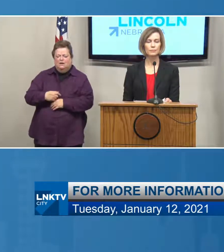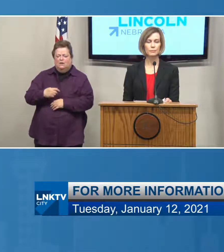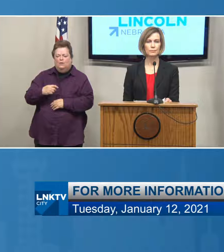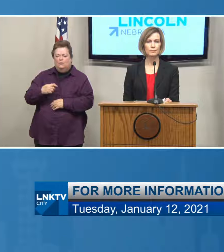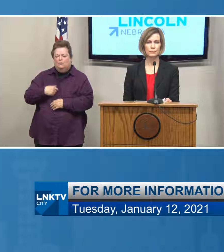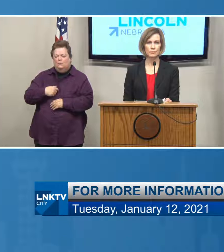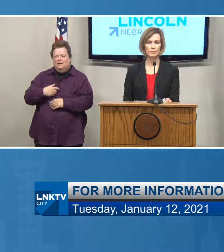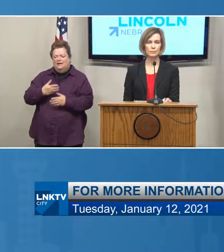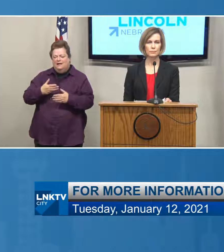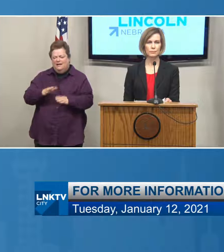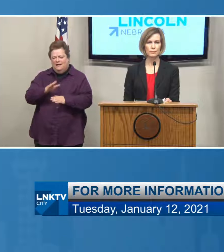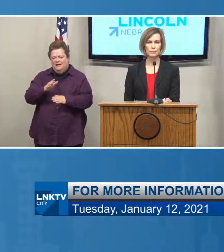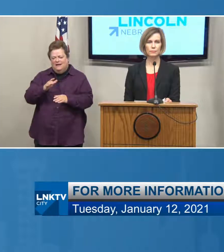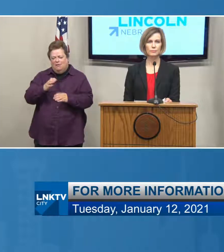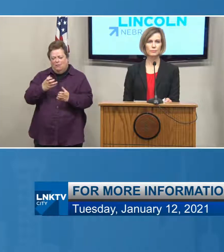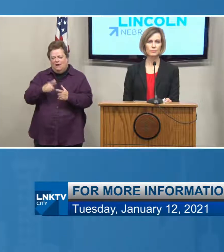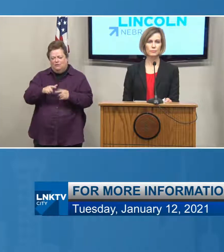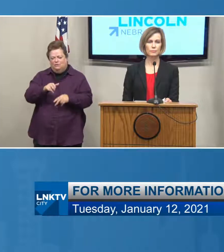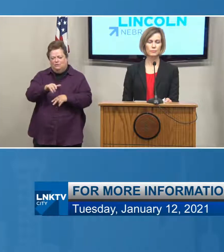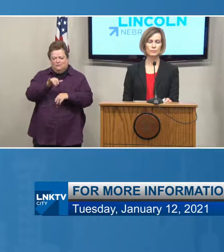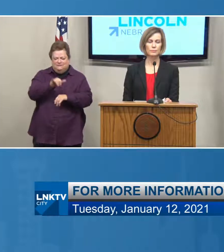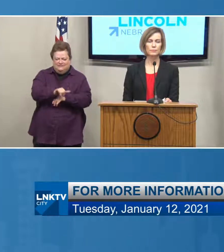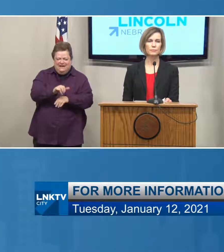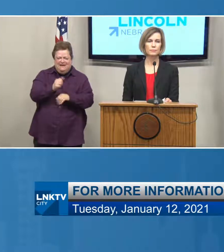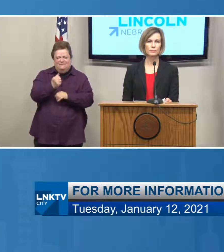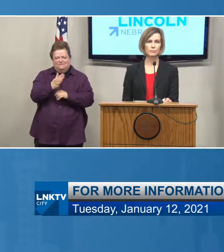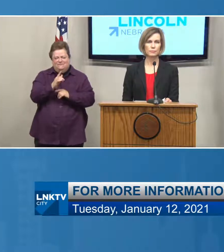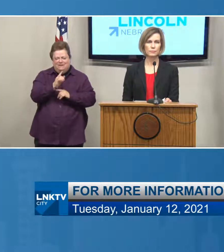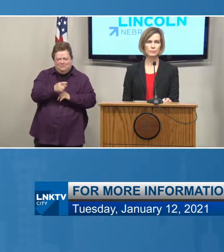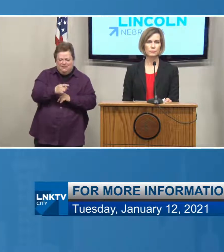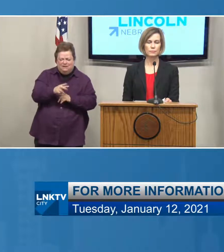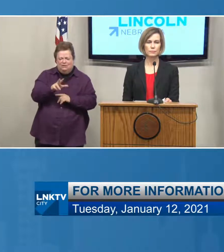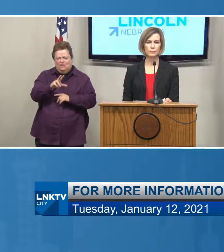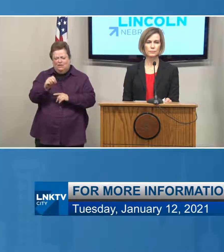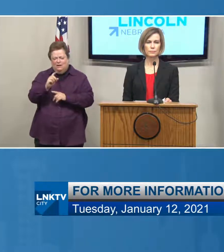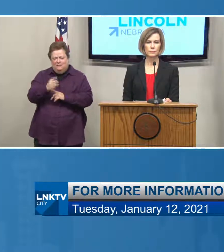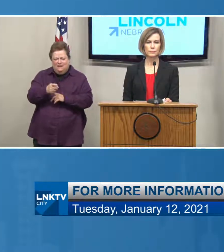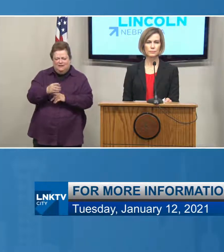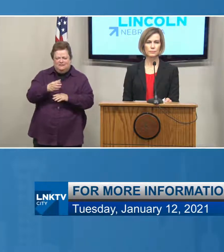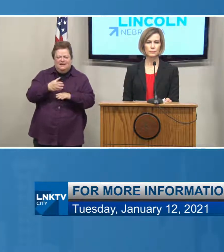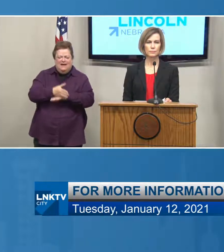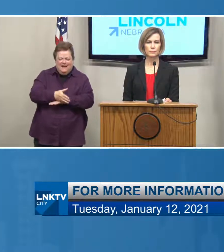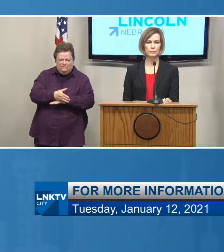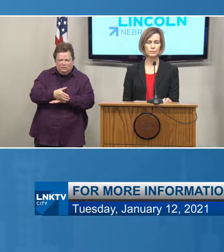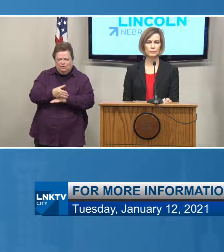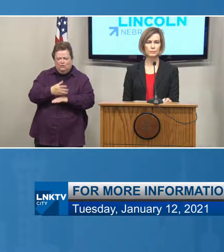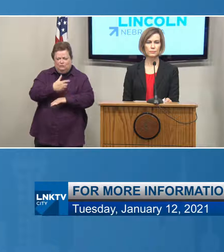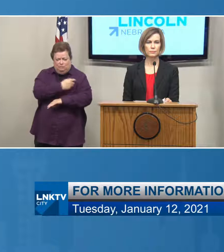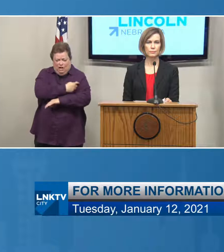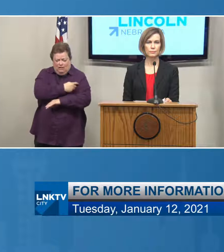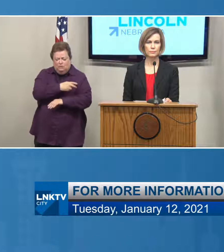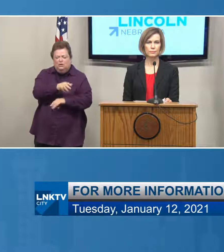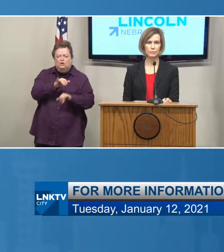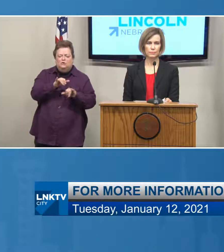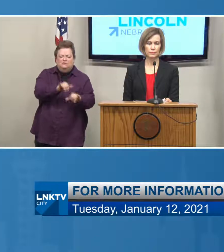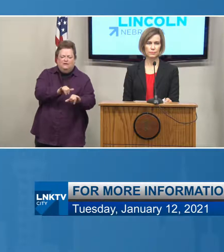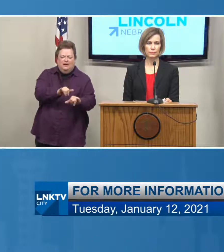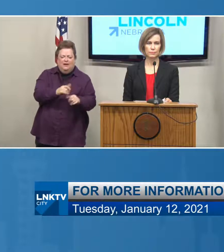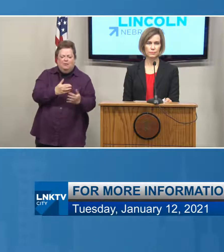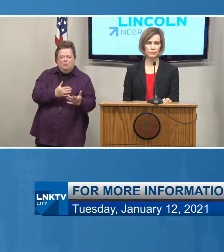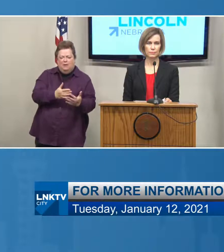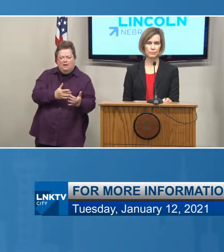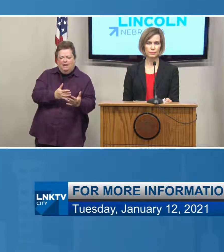for most people, and 30 minutes if you have a history of anaphylaxis to things such